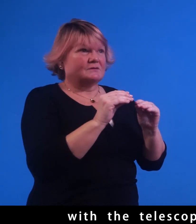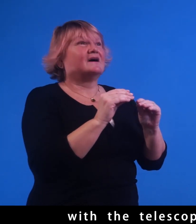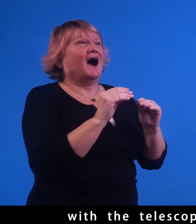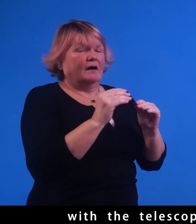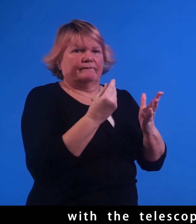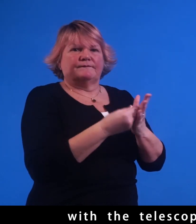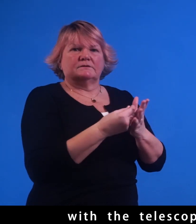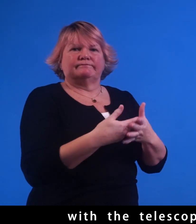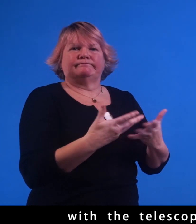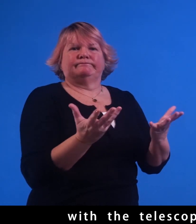funding ran out.